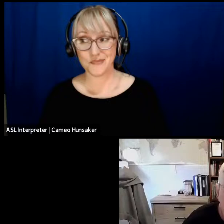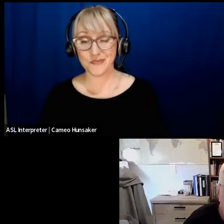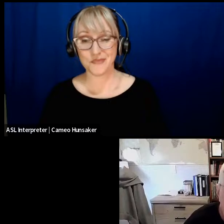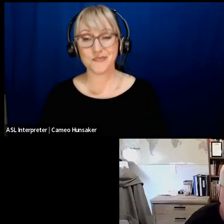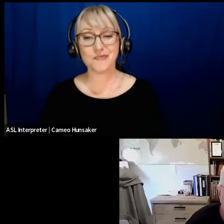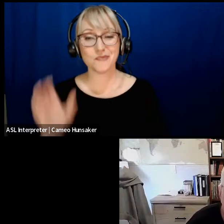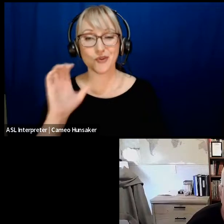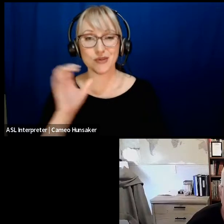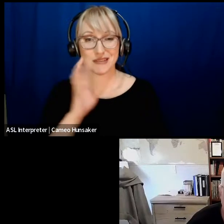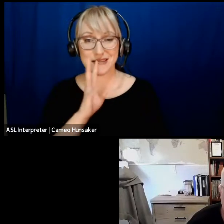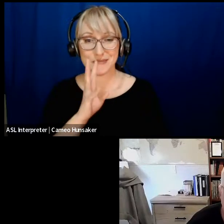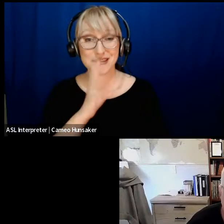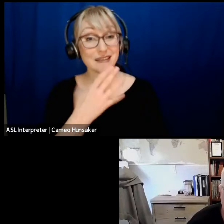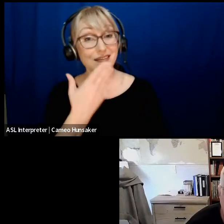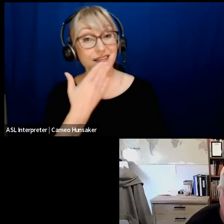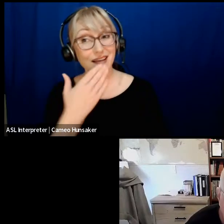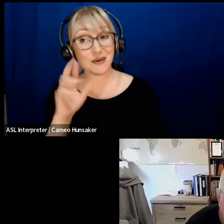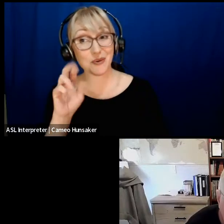Thank you, Ron.